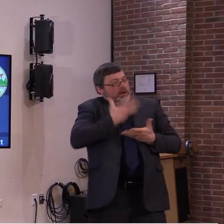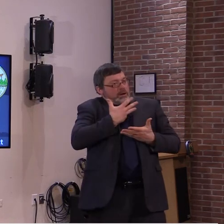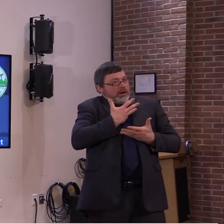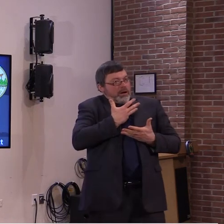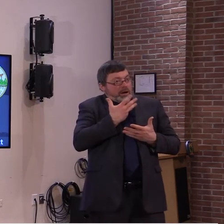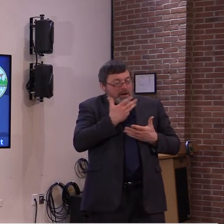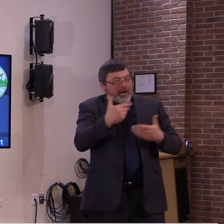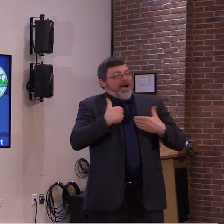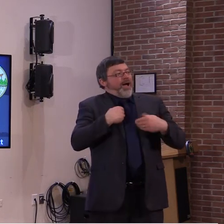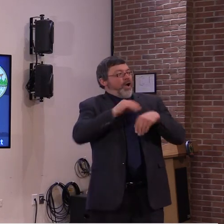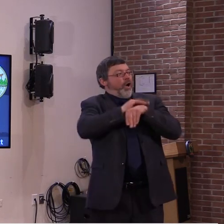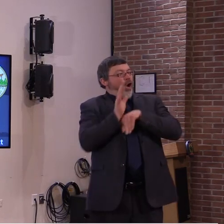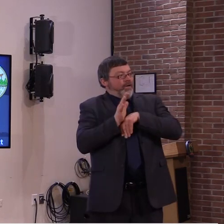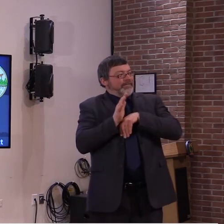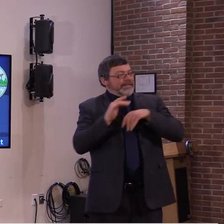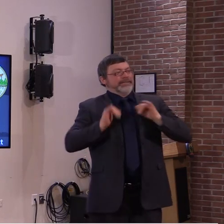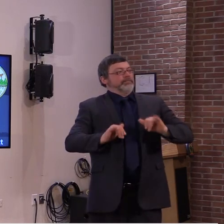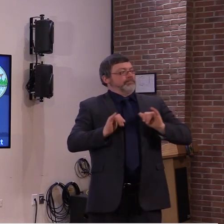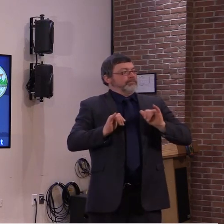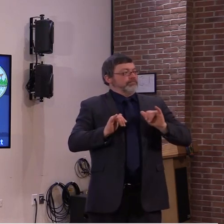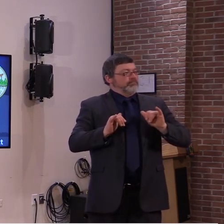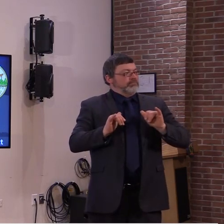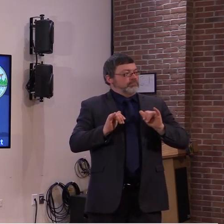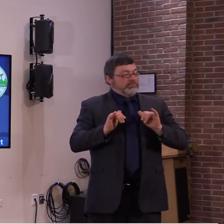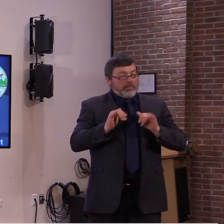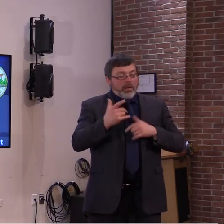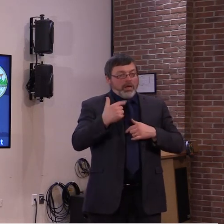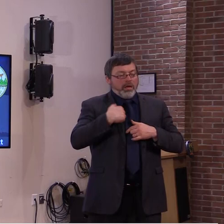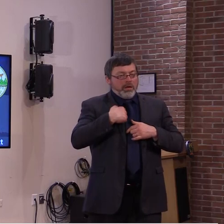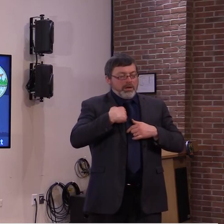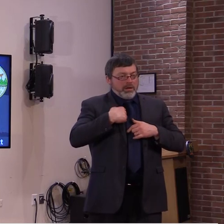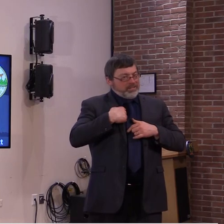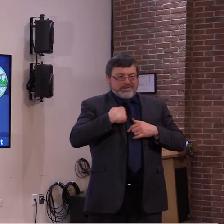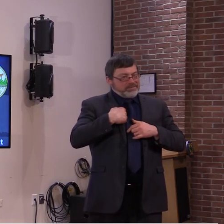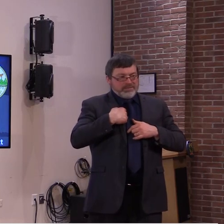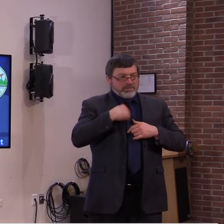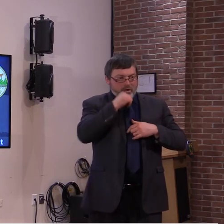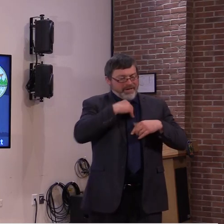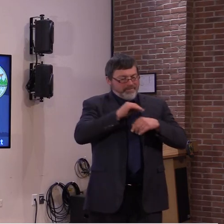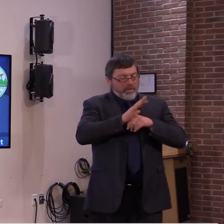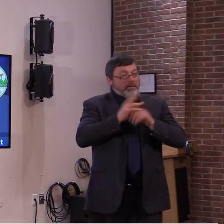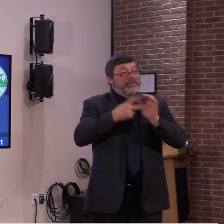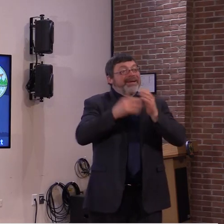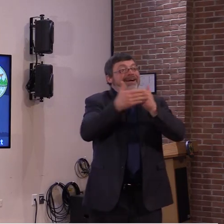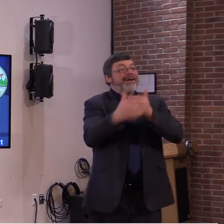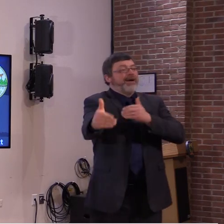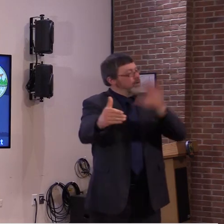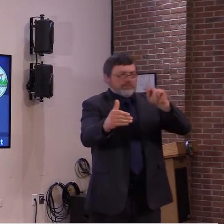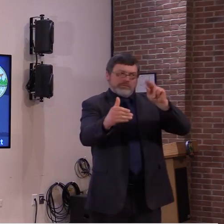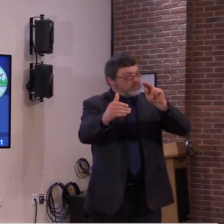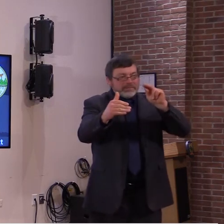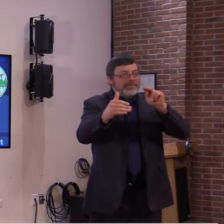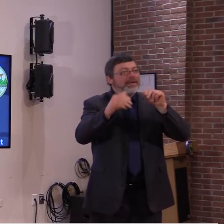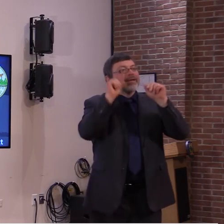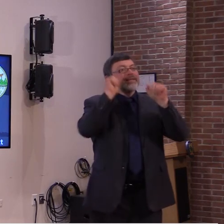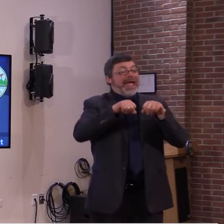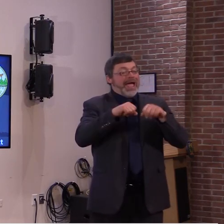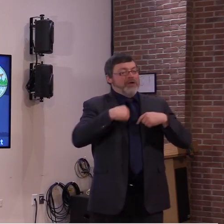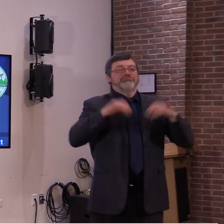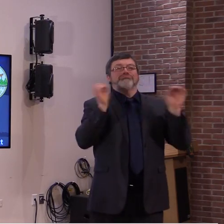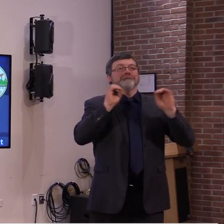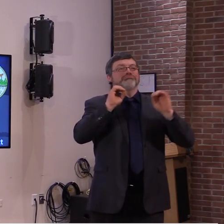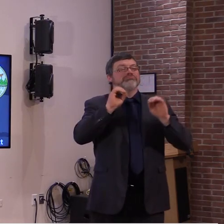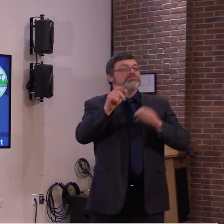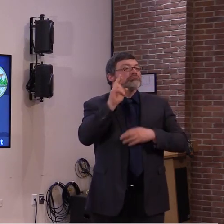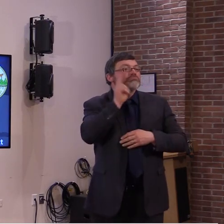washing hands, and staying home when you're sick. Now, we continue to hear a lot in the news about new variant